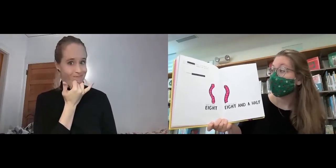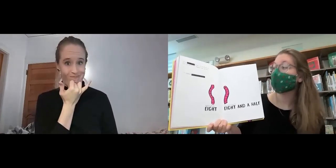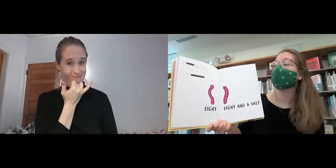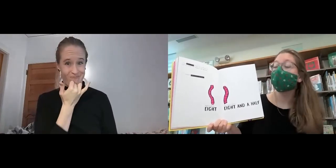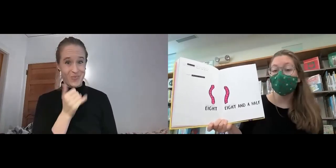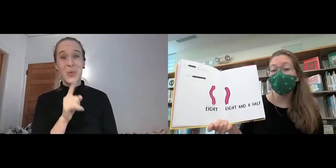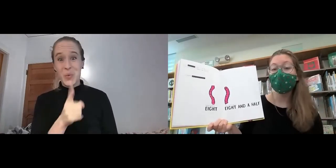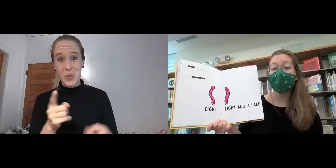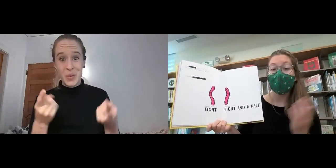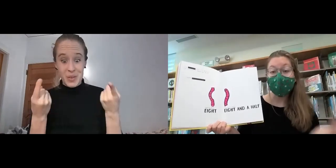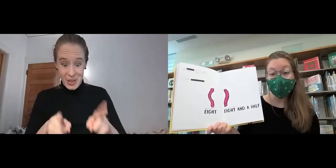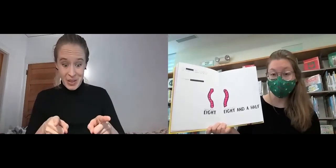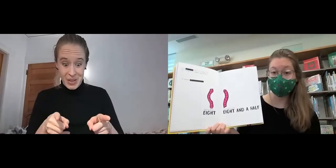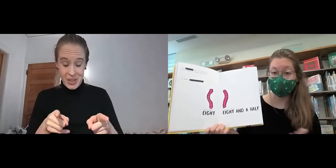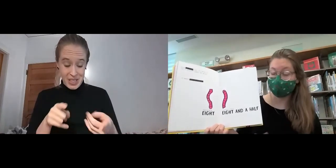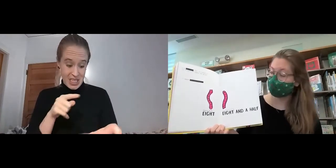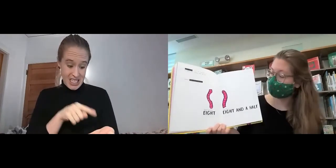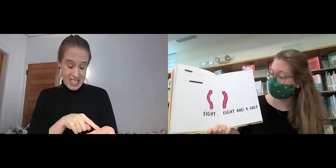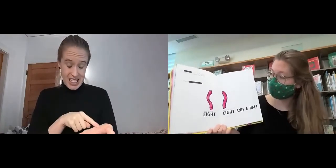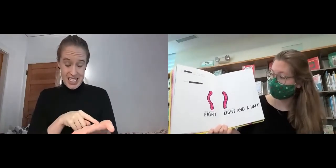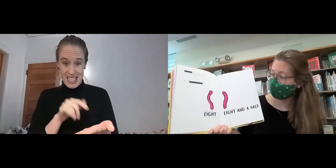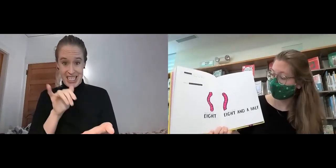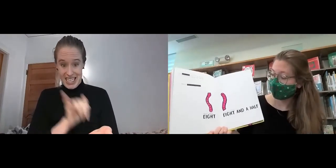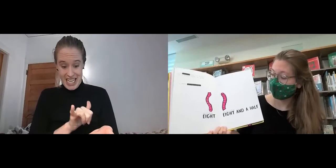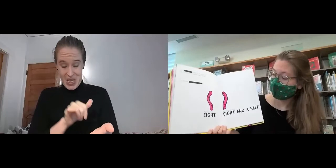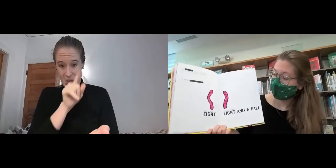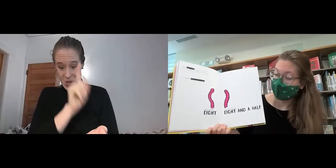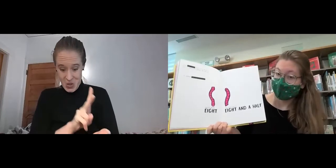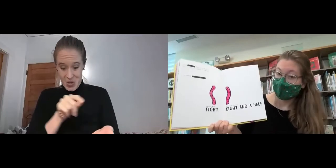It makes 2 half worms.